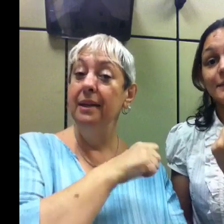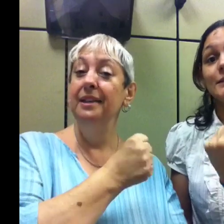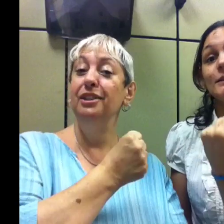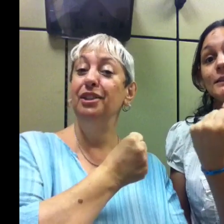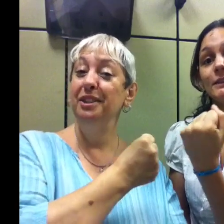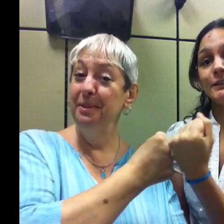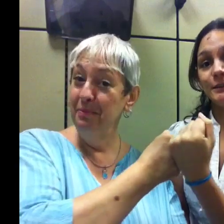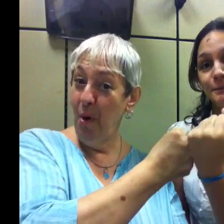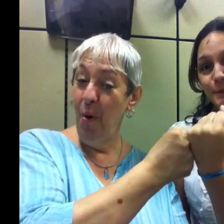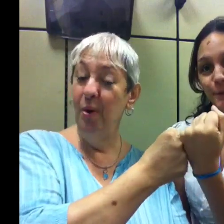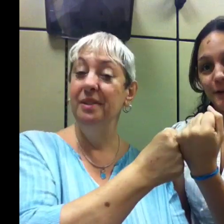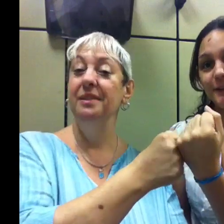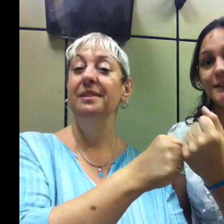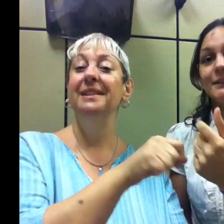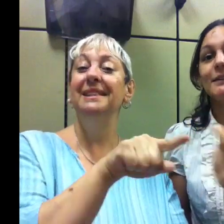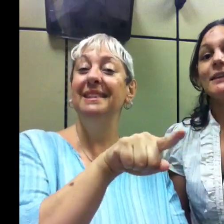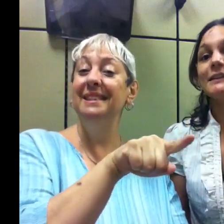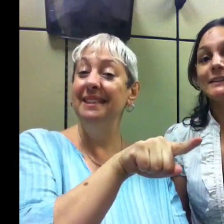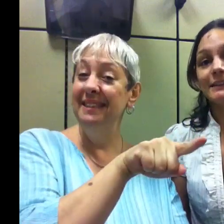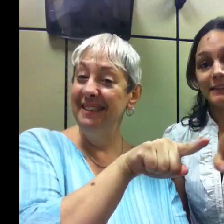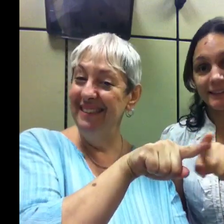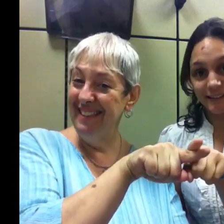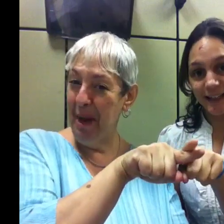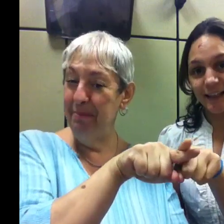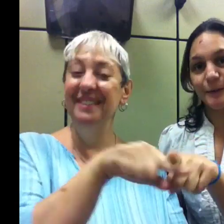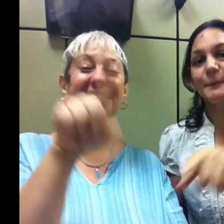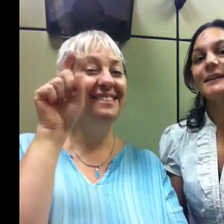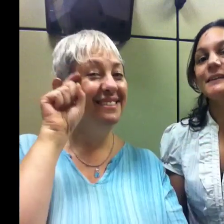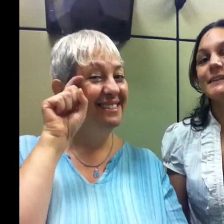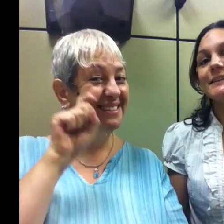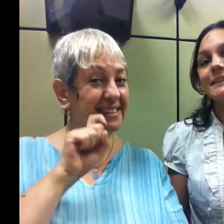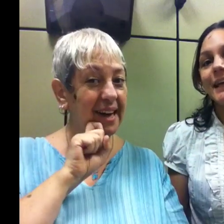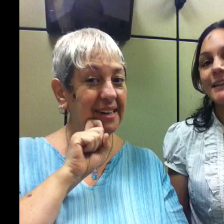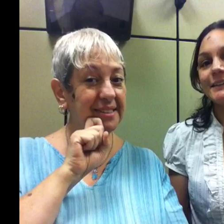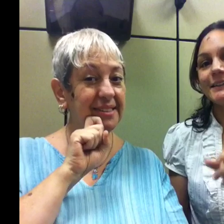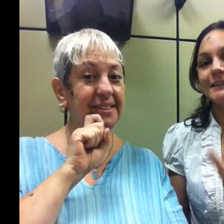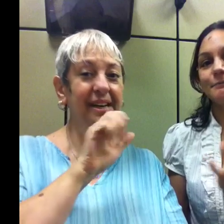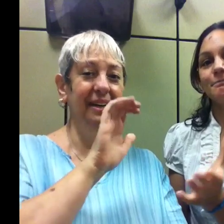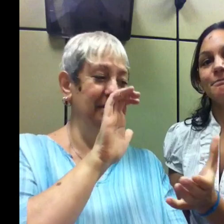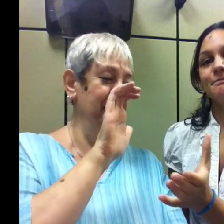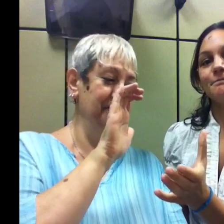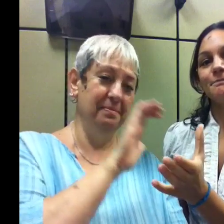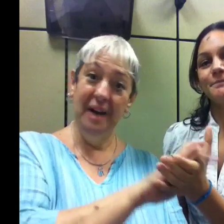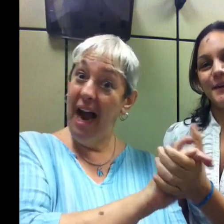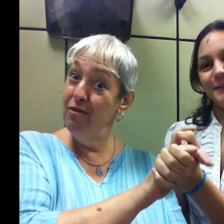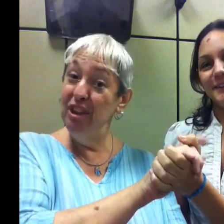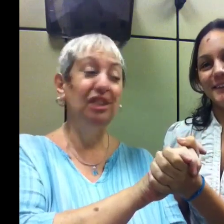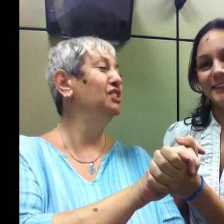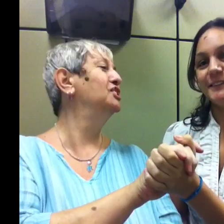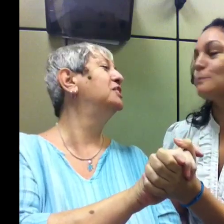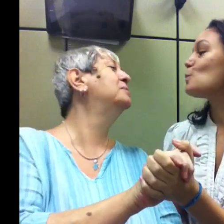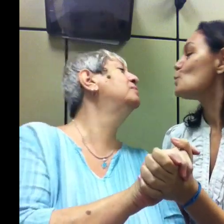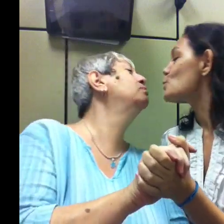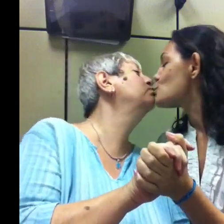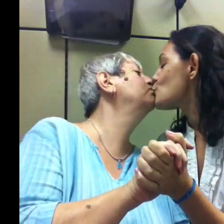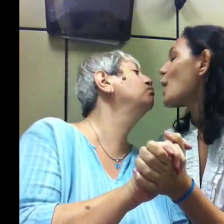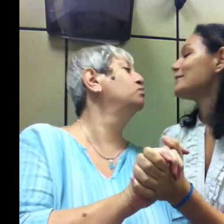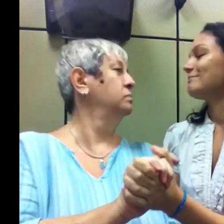say, yeah, this was set up. We only had ice boutiques for our dad. That was their cost for the insurance. Yeah, we did get boonies. We're both